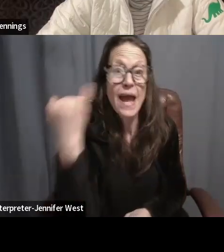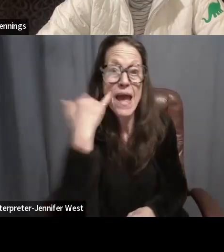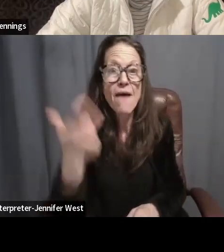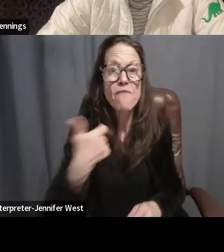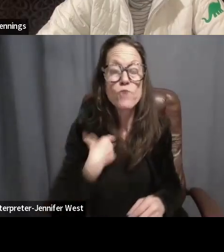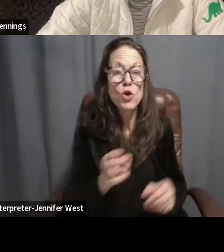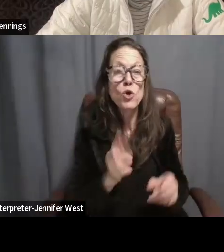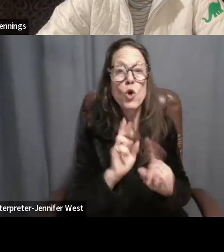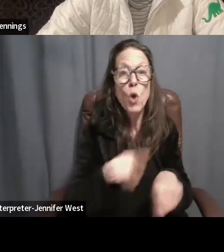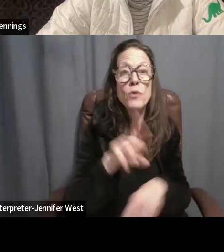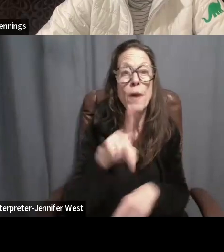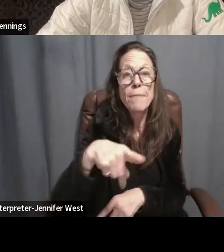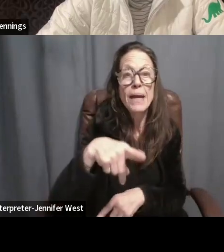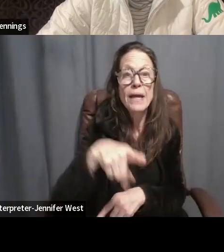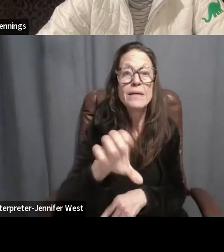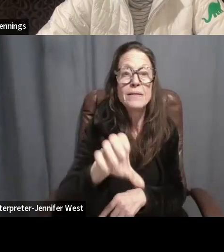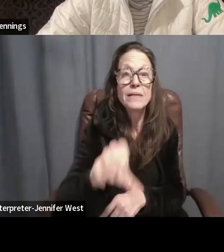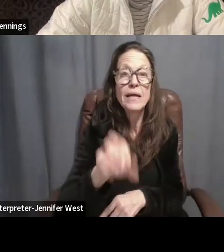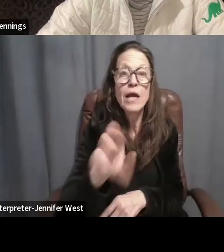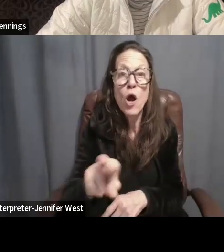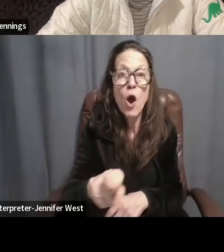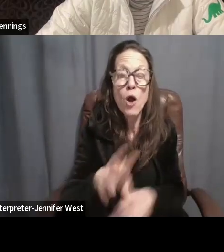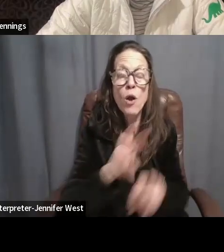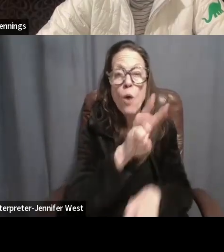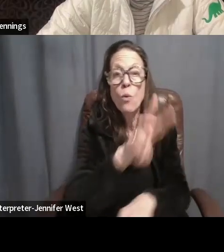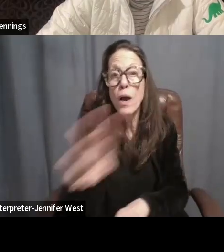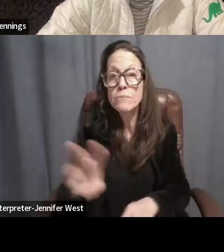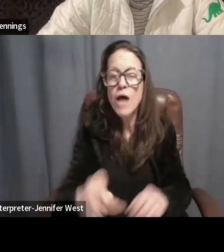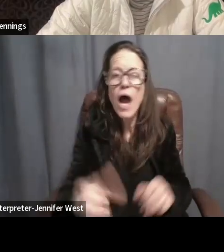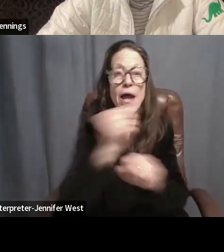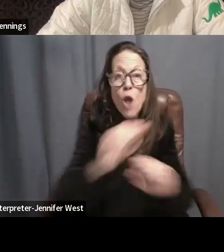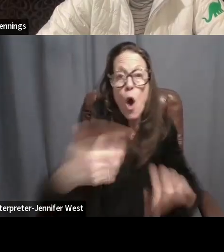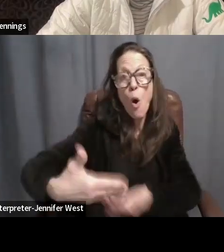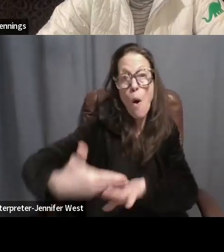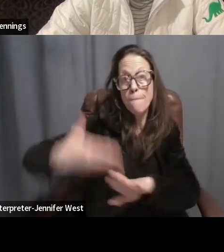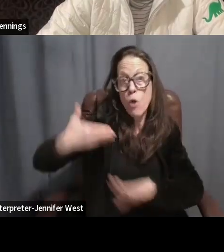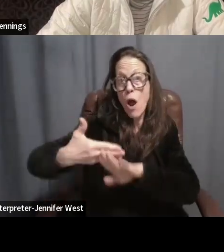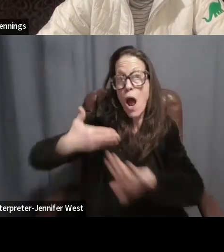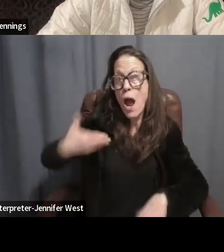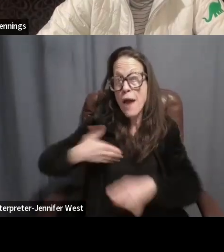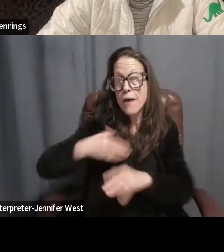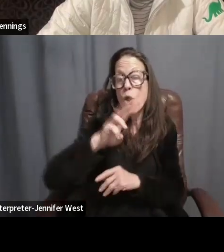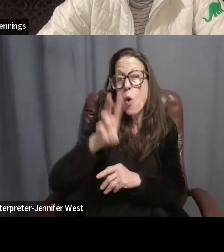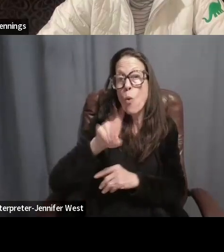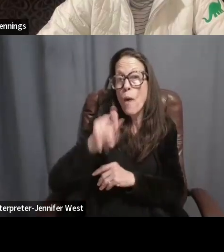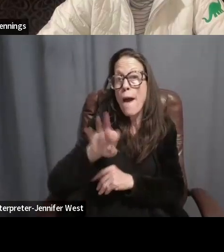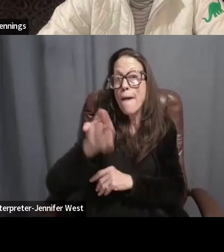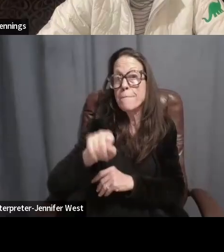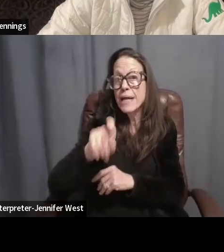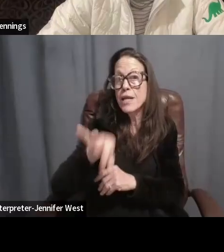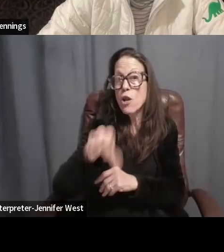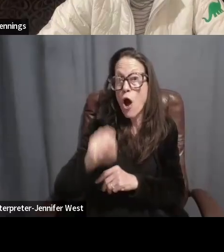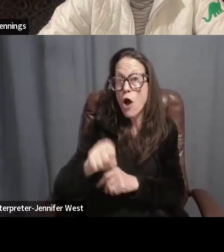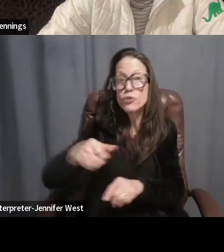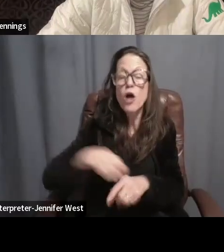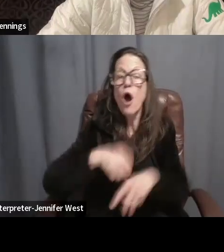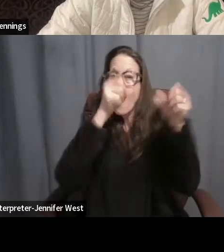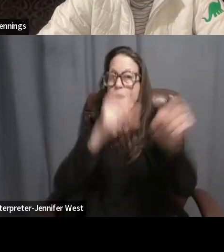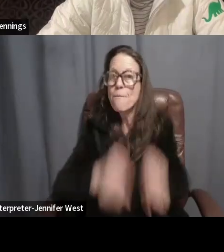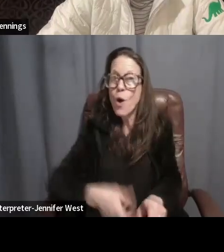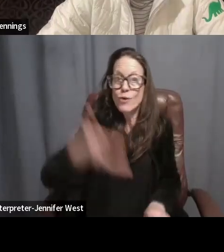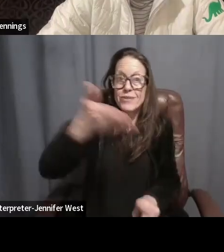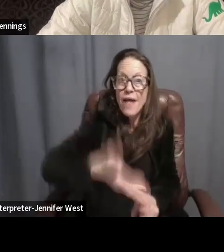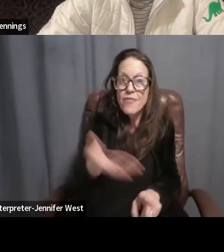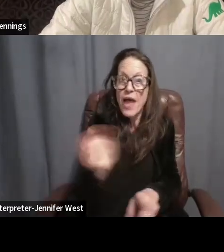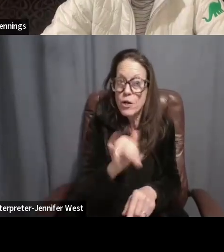PCR website, all of the webinars that we've already had over the past 2 years are on there as well, in